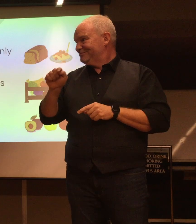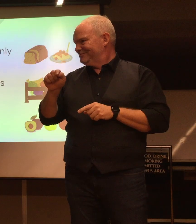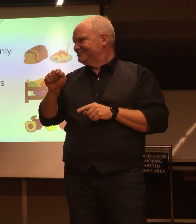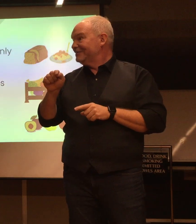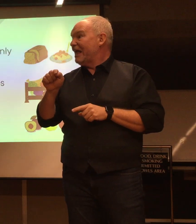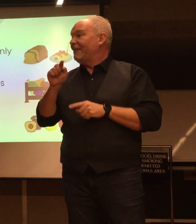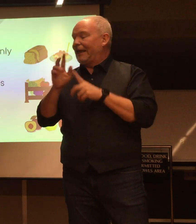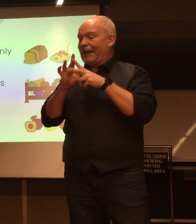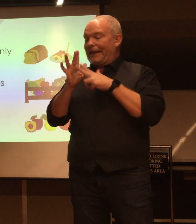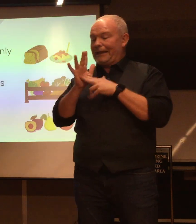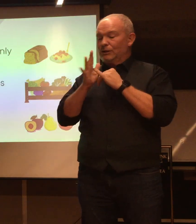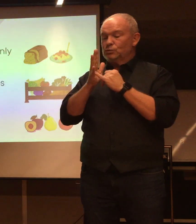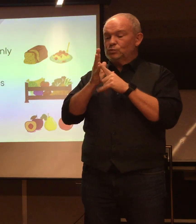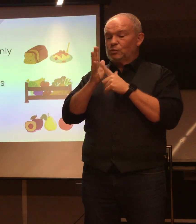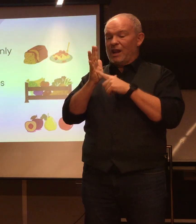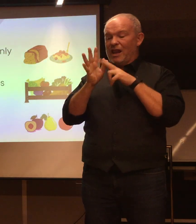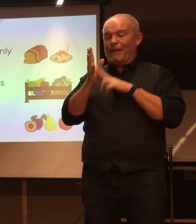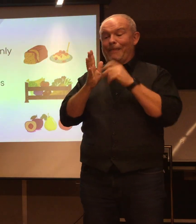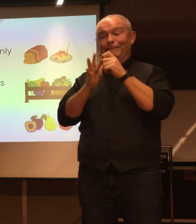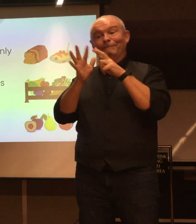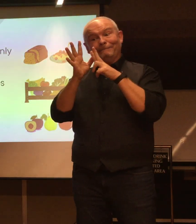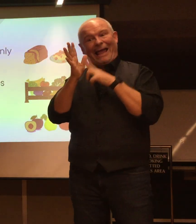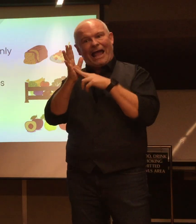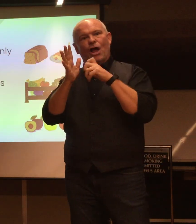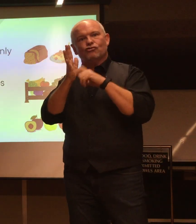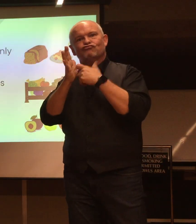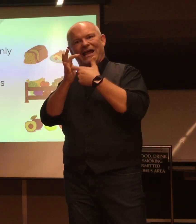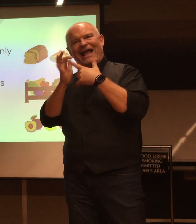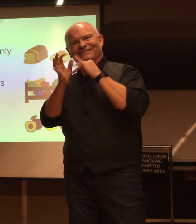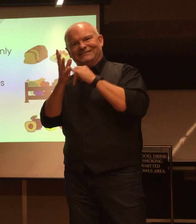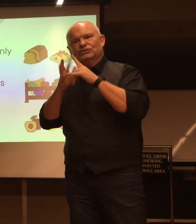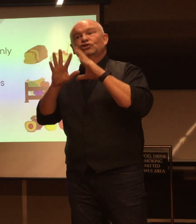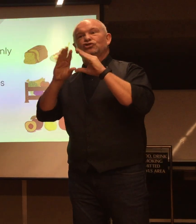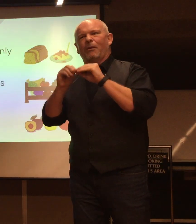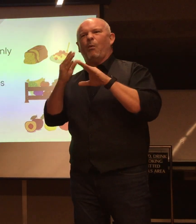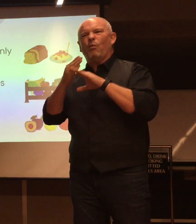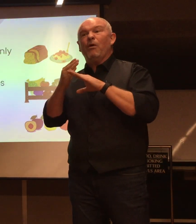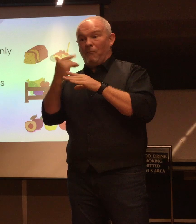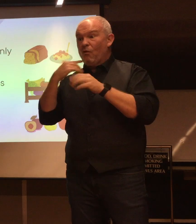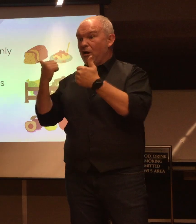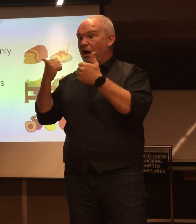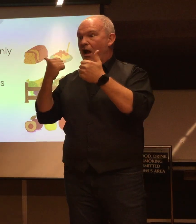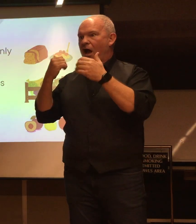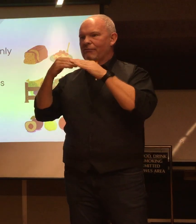And the insulin, the pancreas stops working over time.